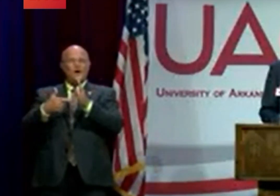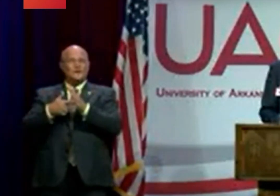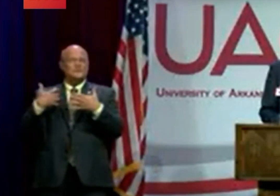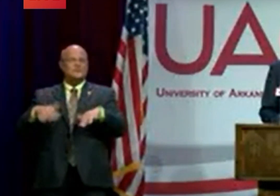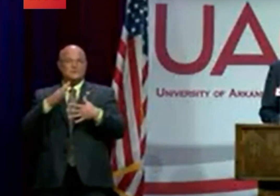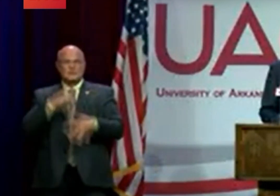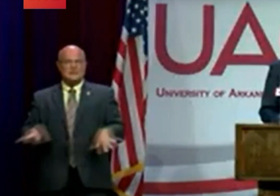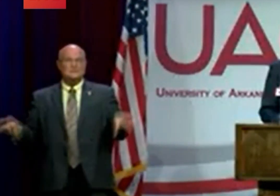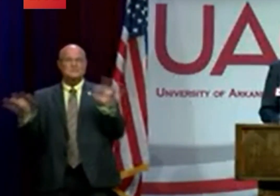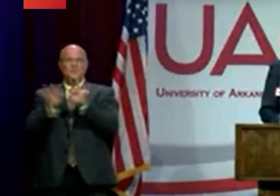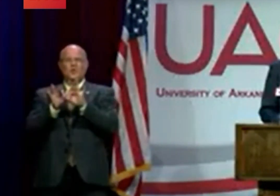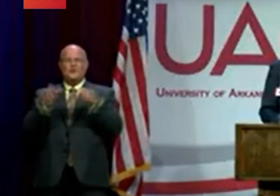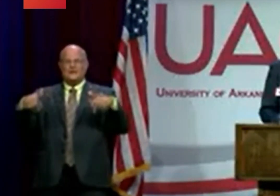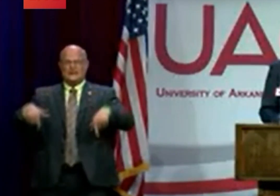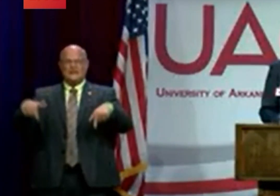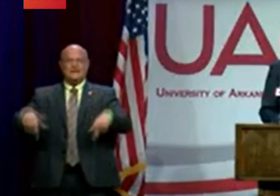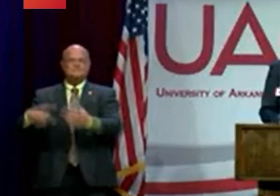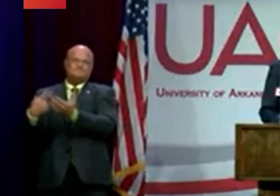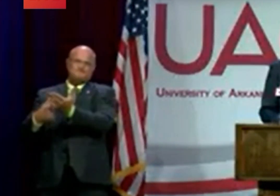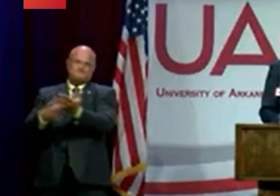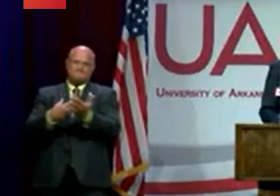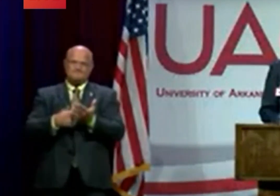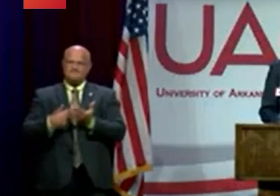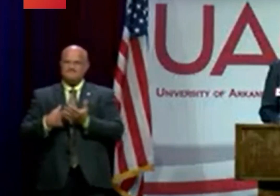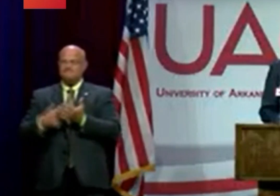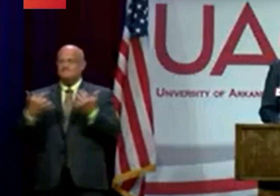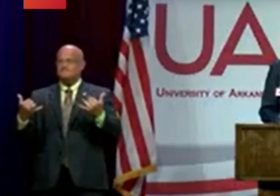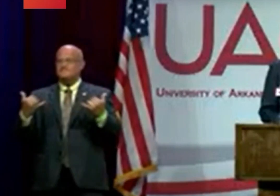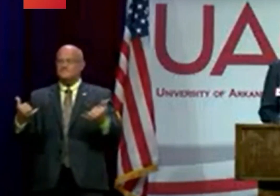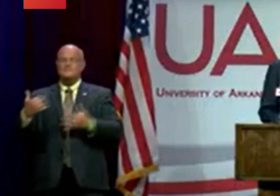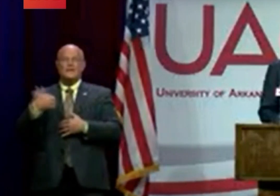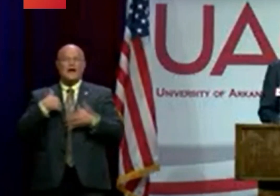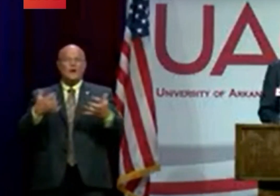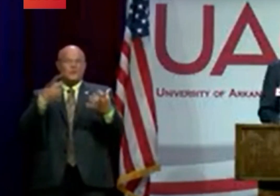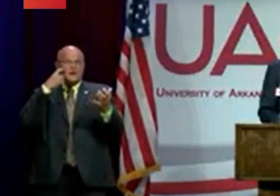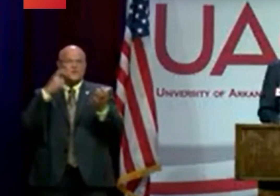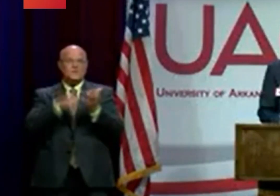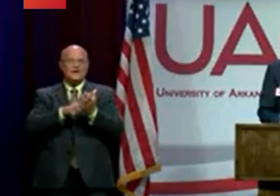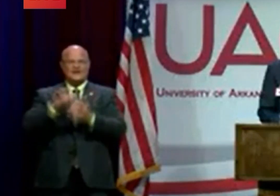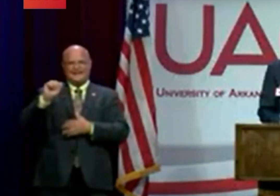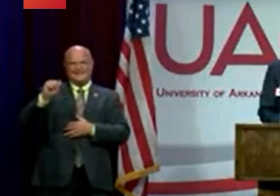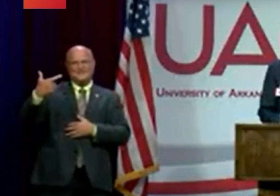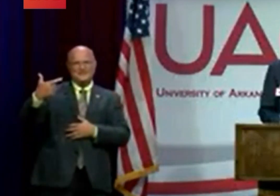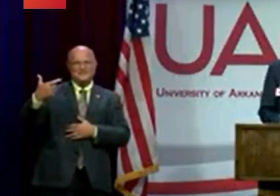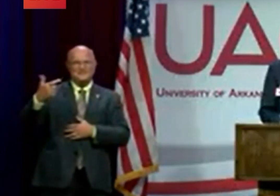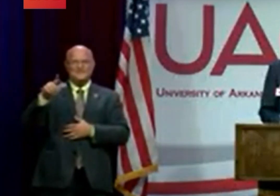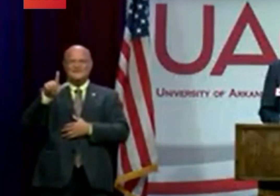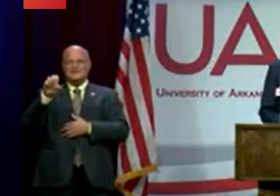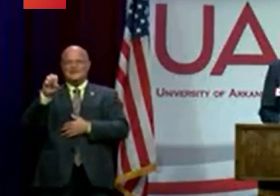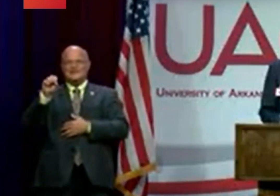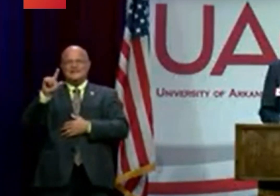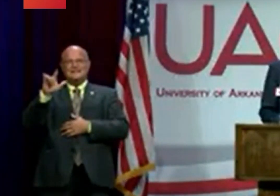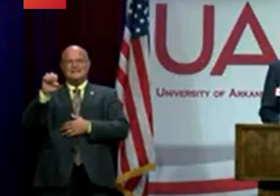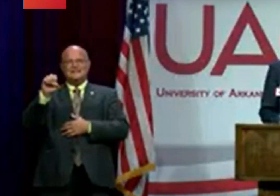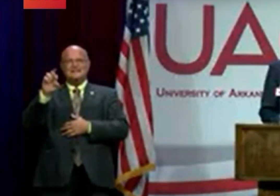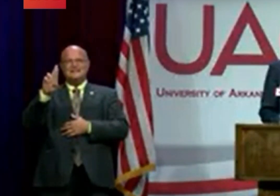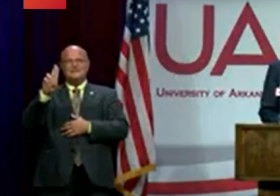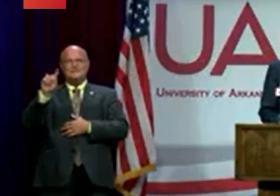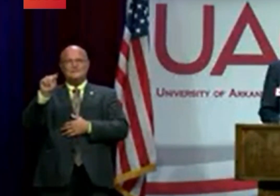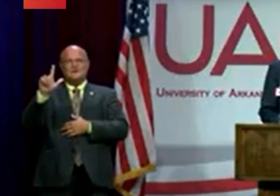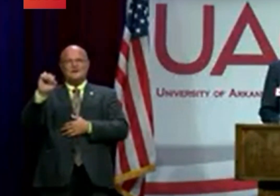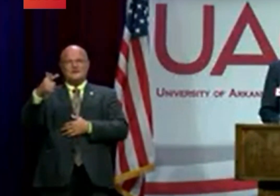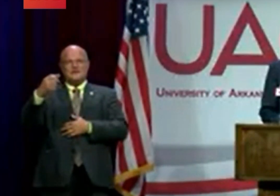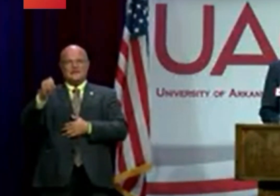very important in our discussions today. I did want to recognize the Attorney General, Leslie Rutledge, for